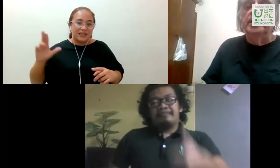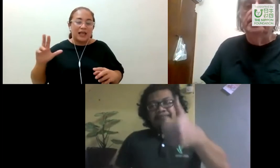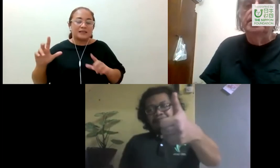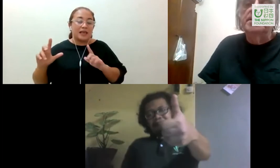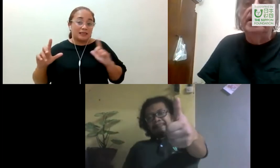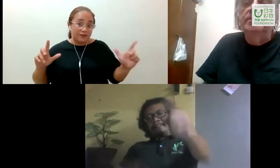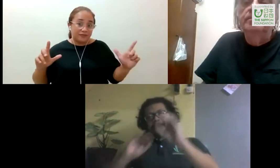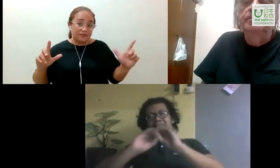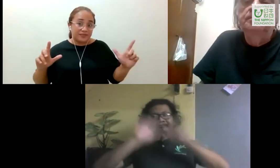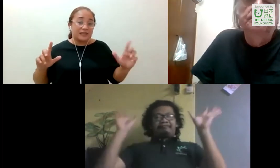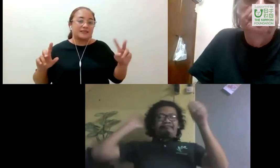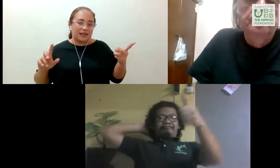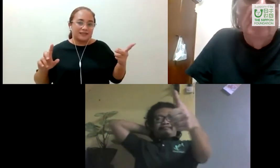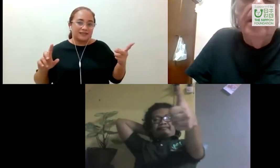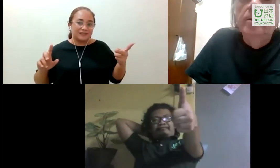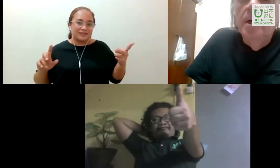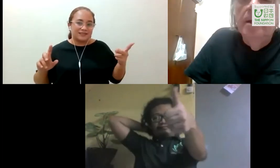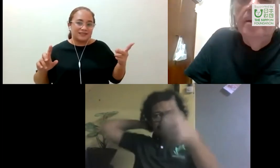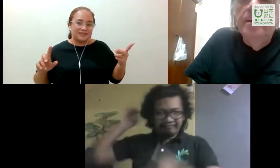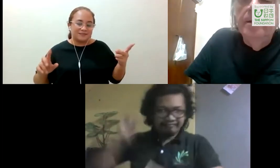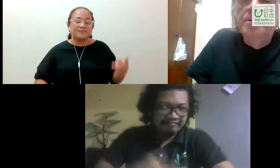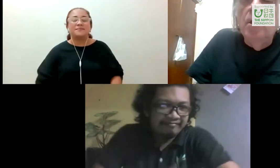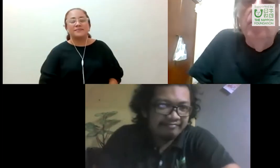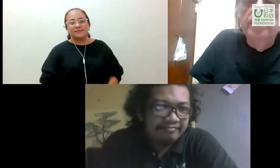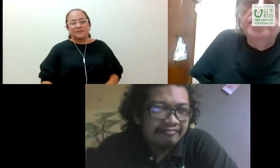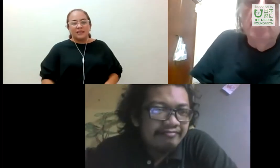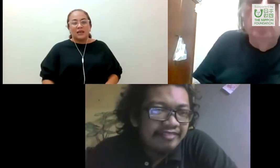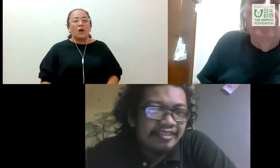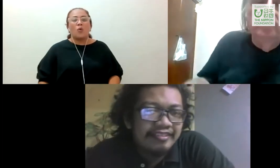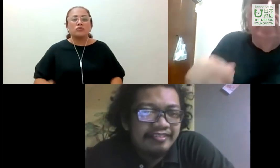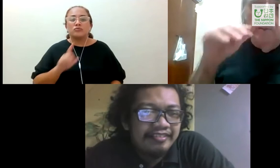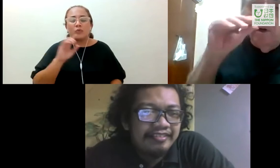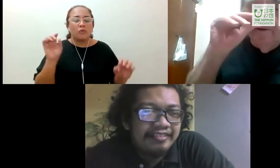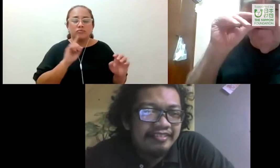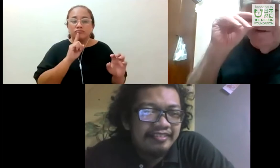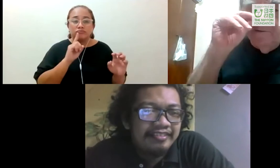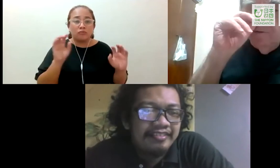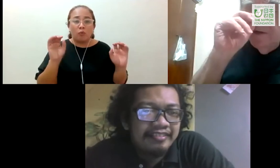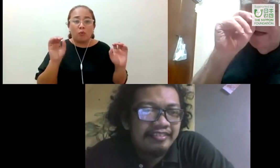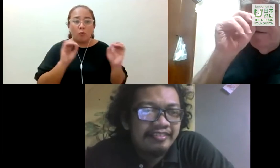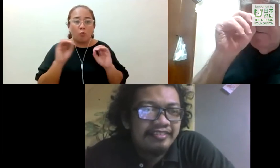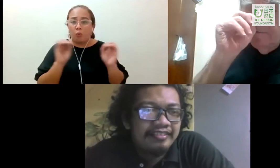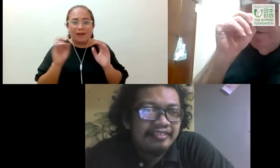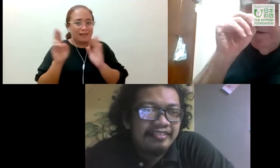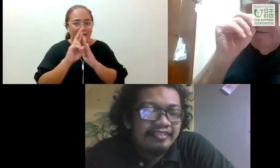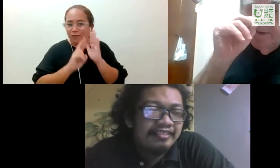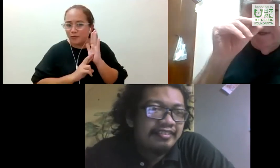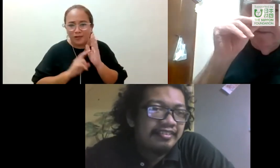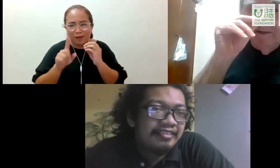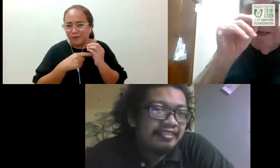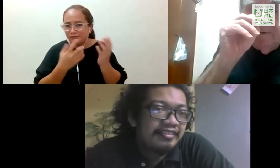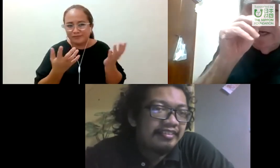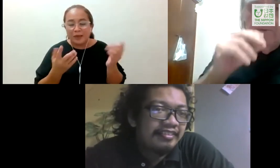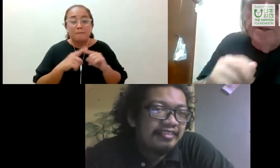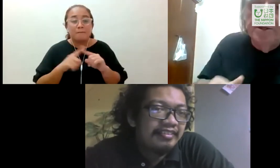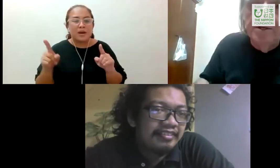would be second. Thank you, sir. That's Right? clear. There's no hard and fast rule that I've come up with,